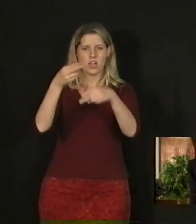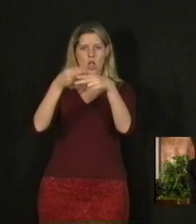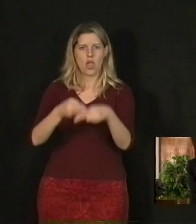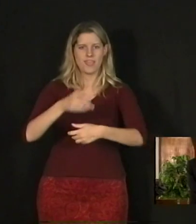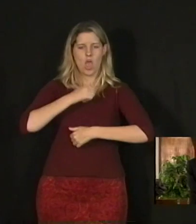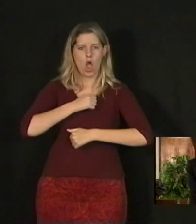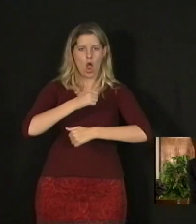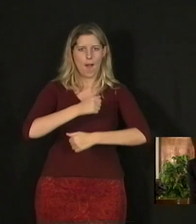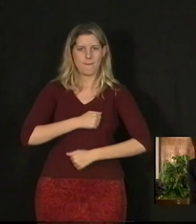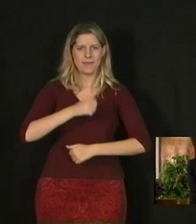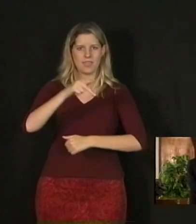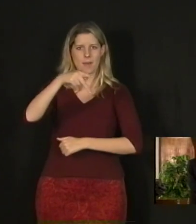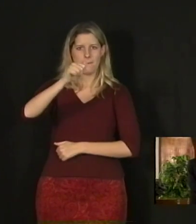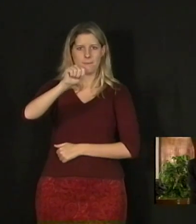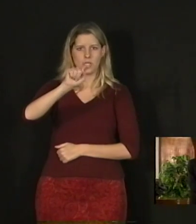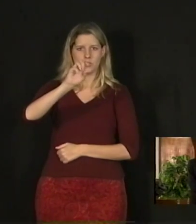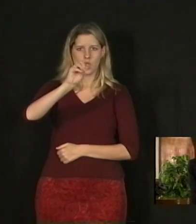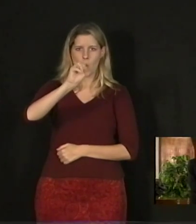of the Potomac.